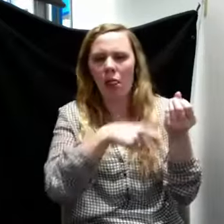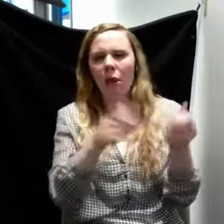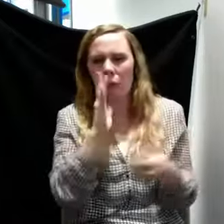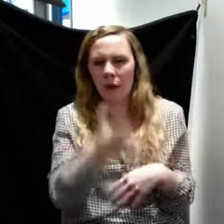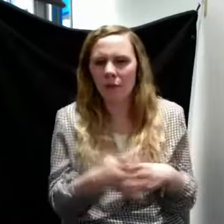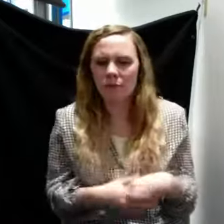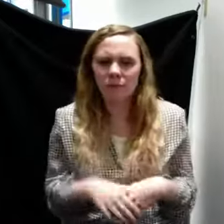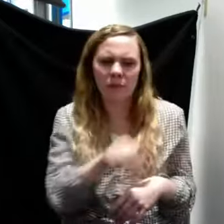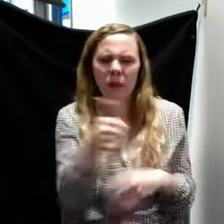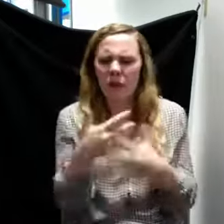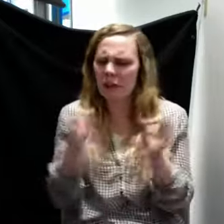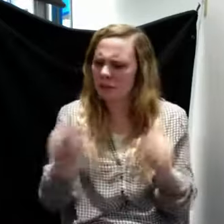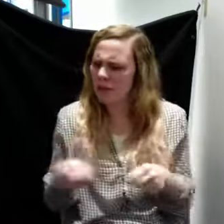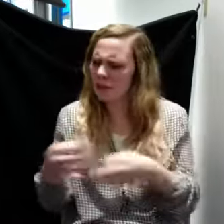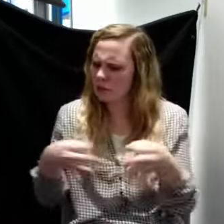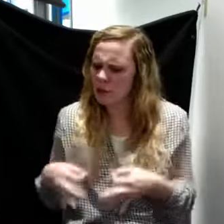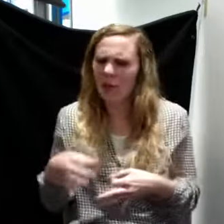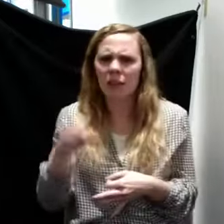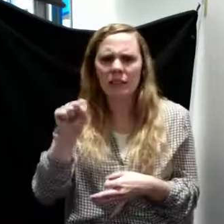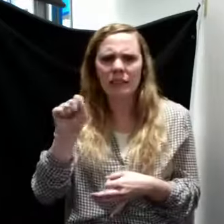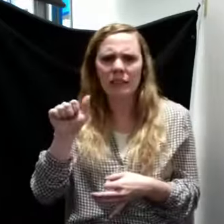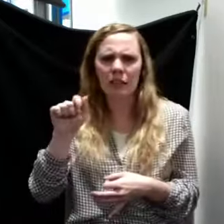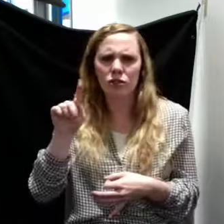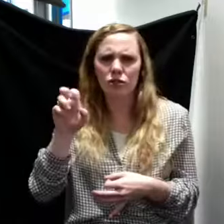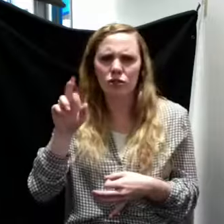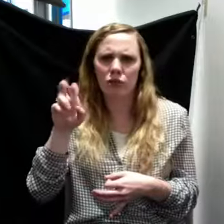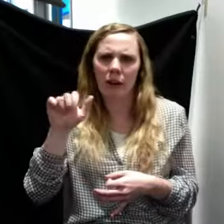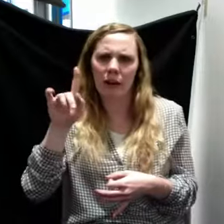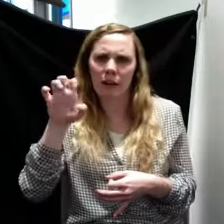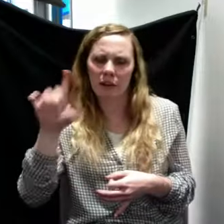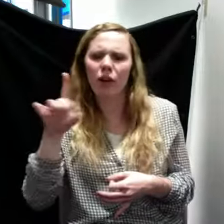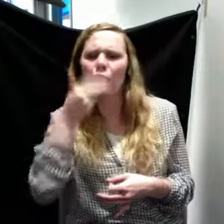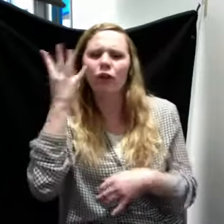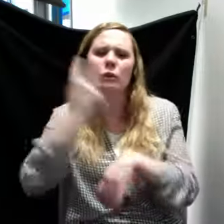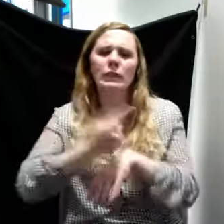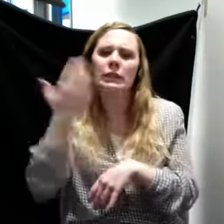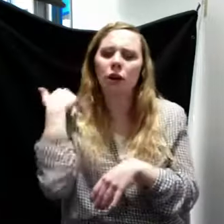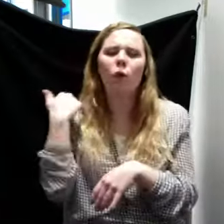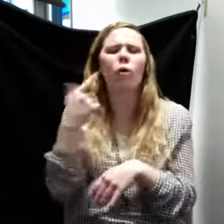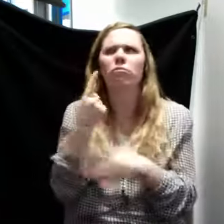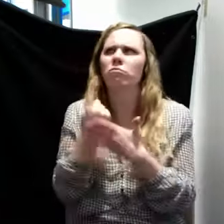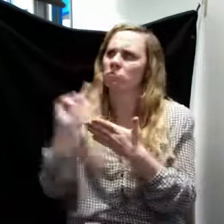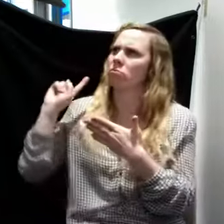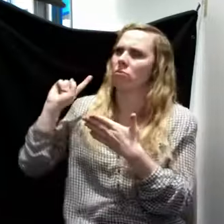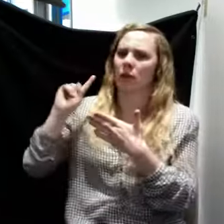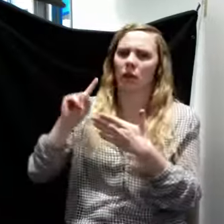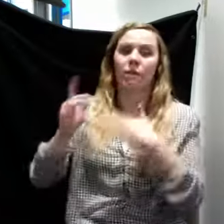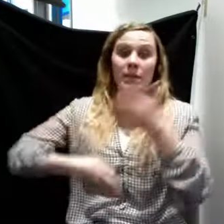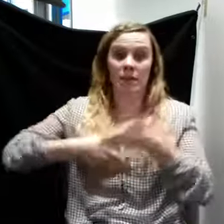saturated. A few days ago, or last week, the soccer fields were saturated. We had